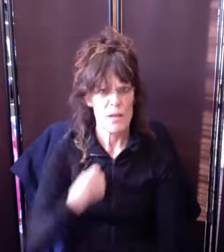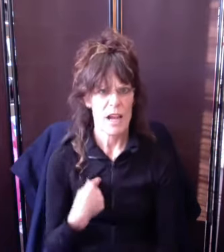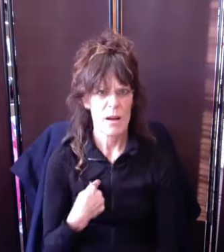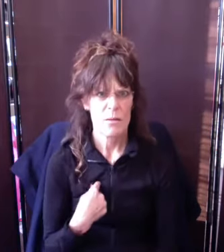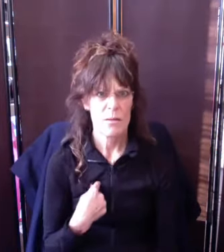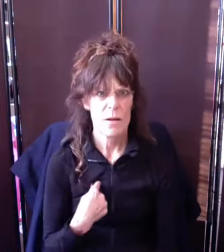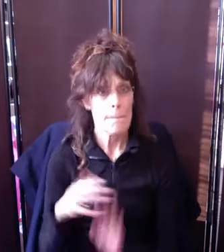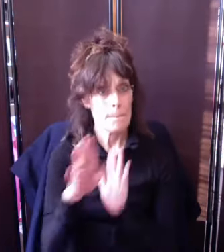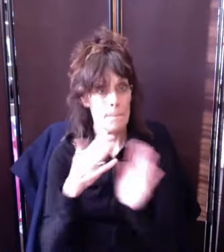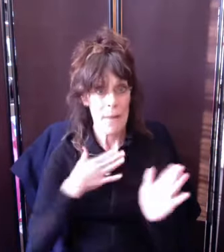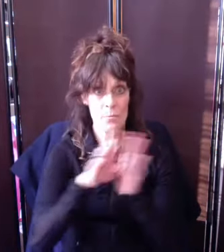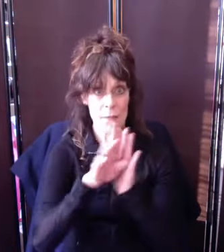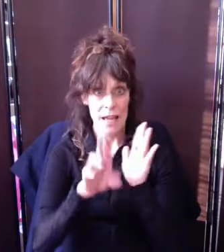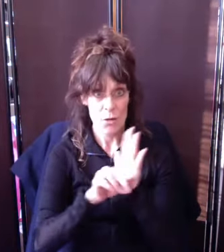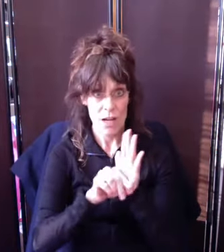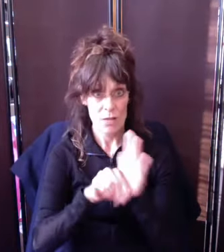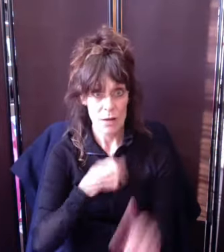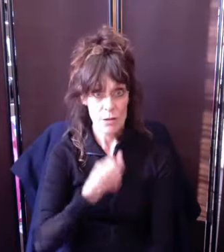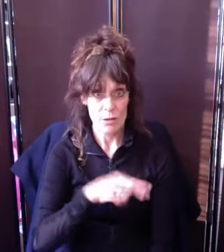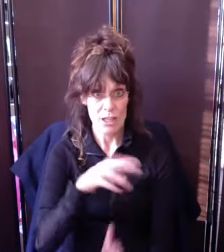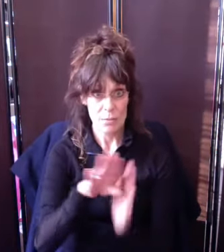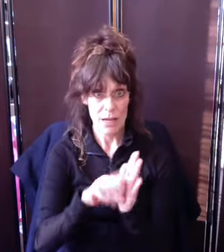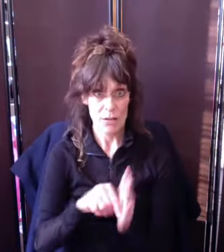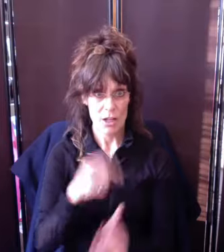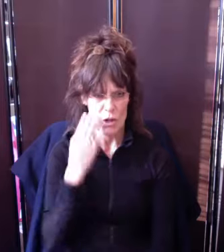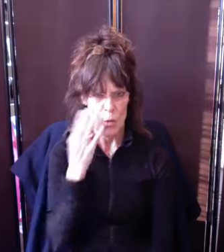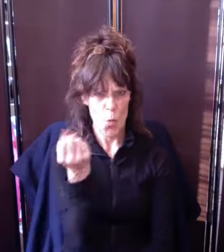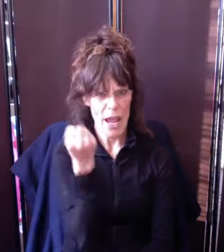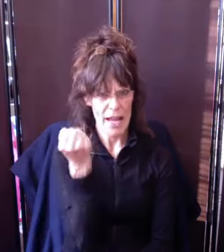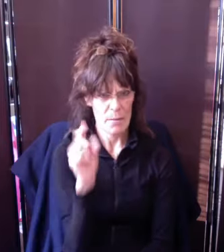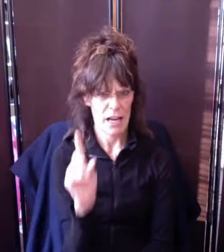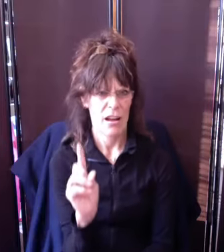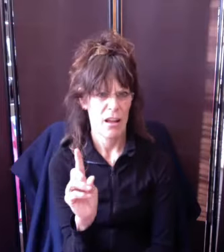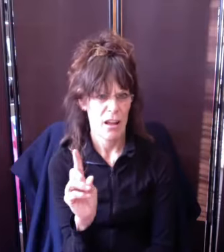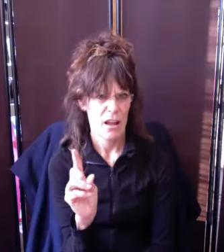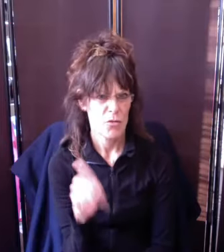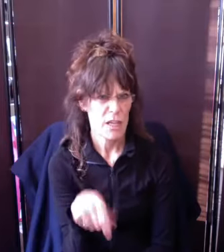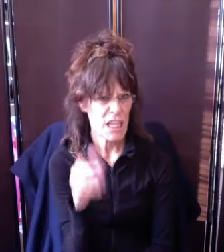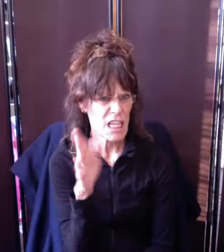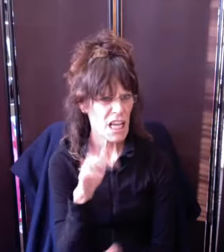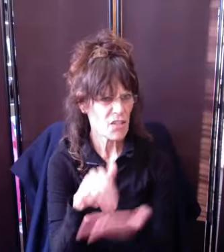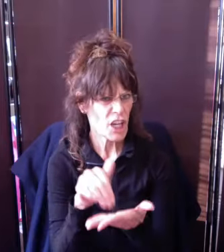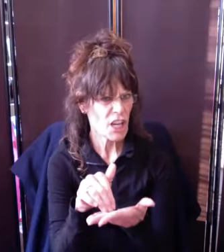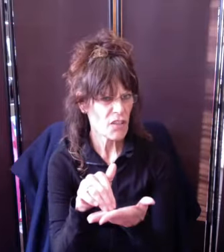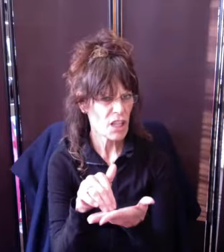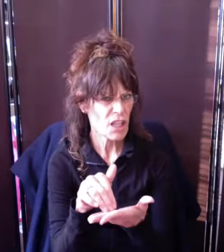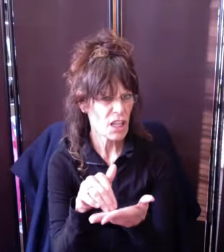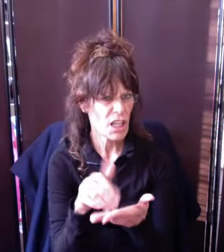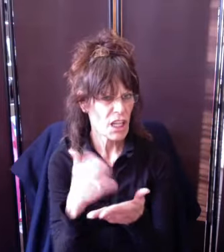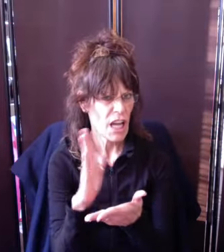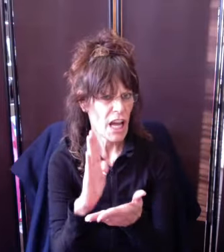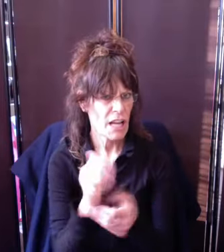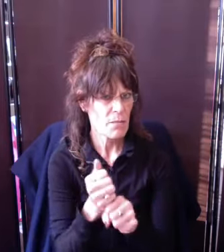that I can, like, okay, wait a minute. Do I really need God's forgiveness? Well, God made me human. Then